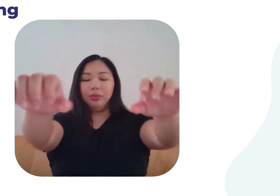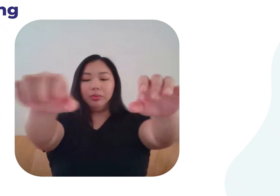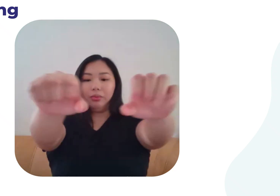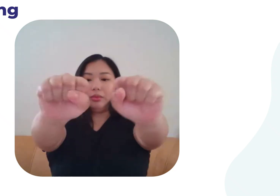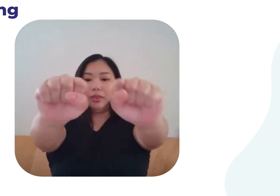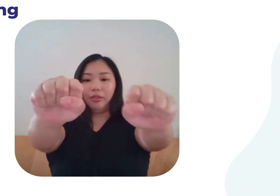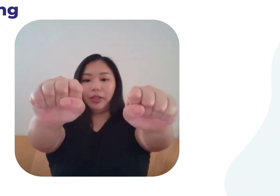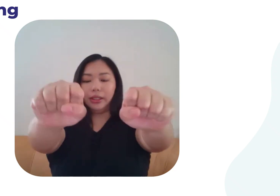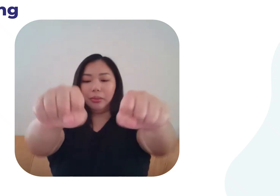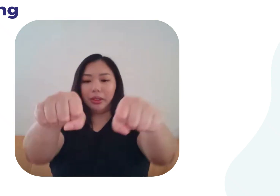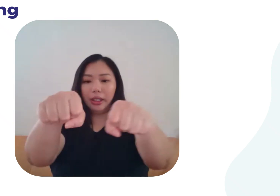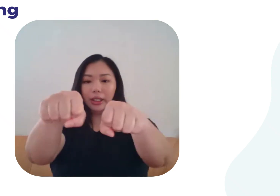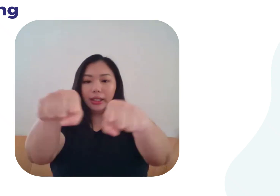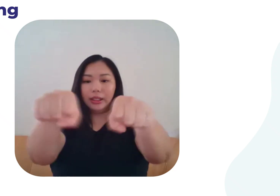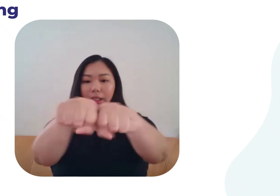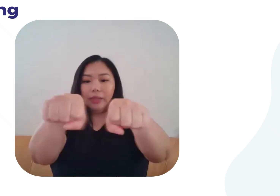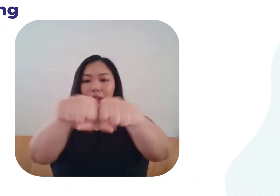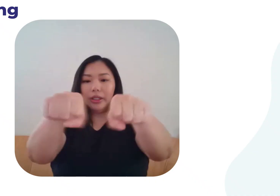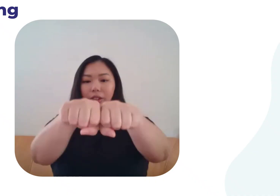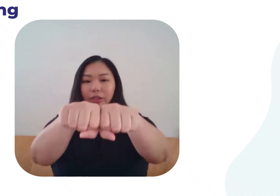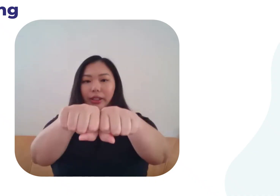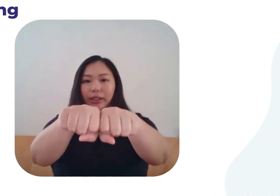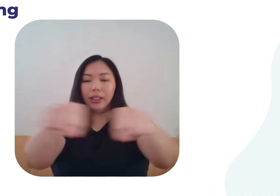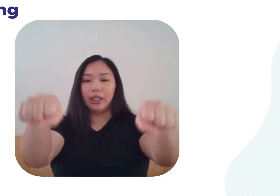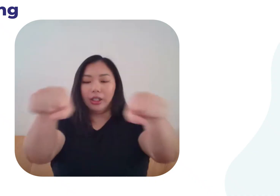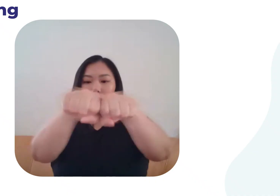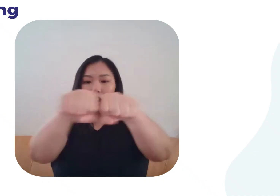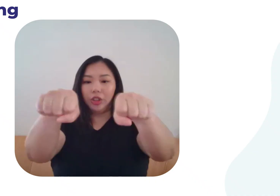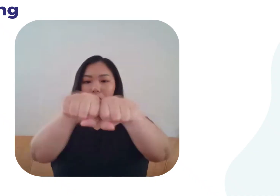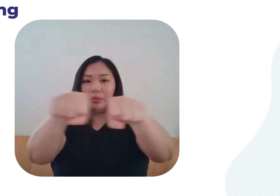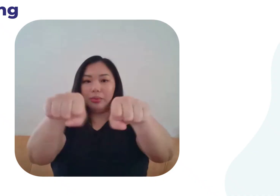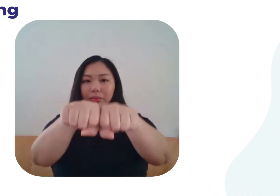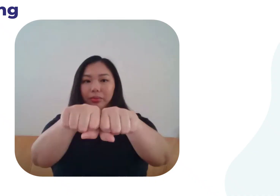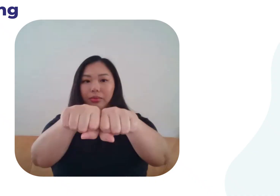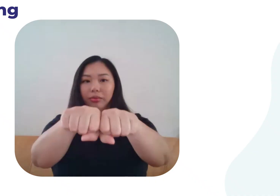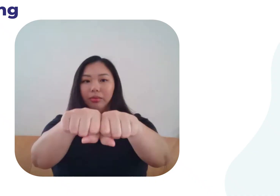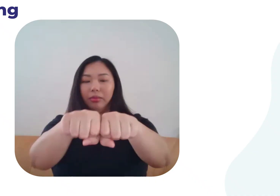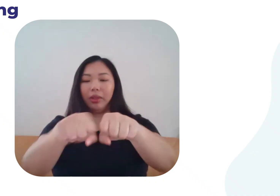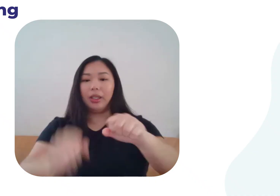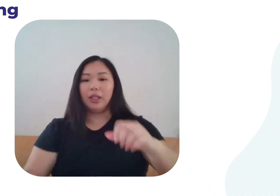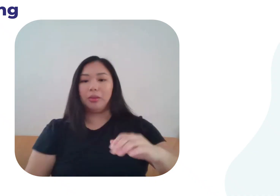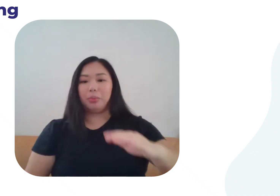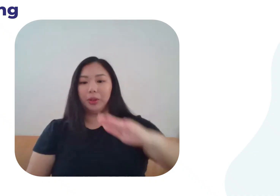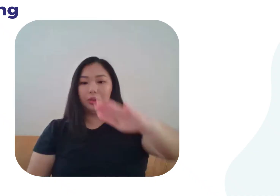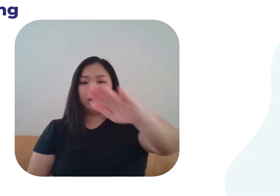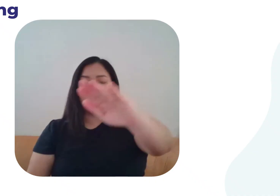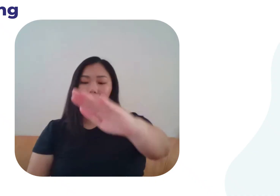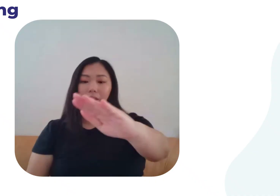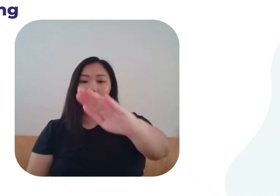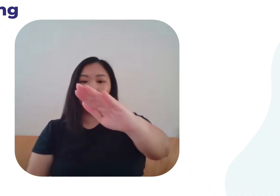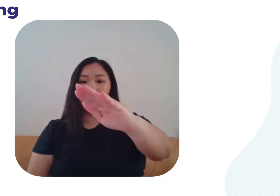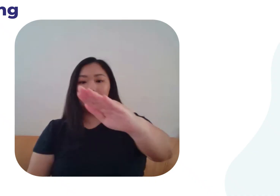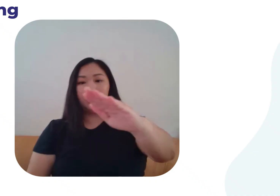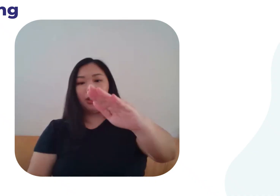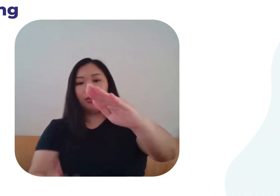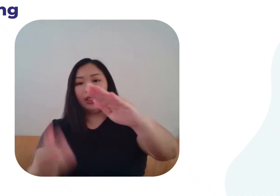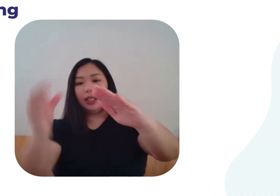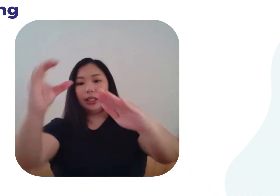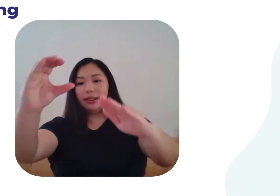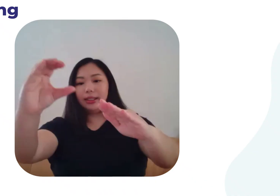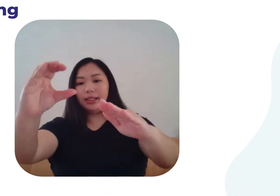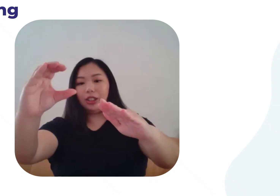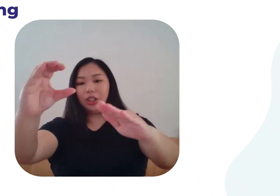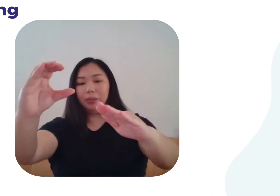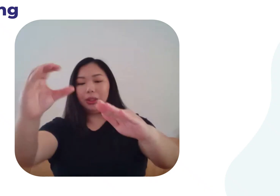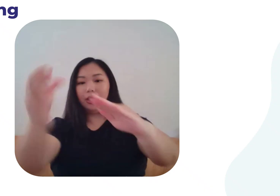Shoe, fist in both hands and tap together twice, shoe. Boot, open palm one